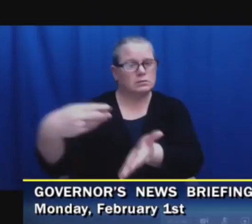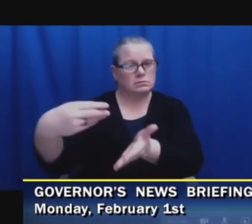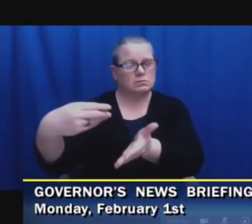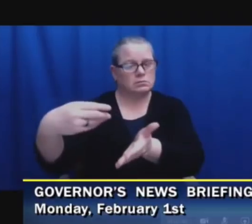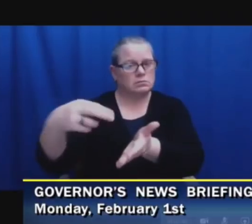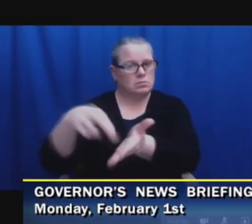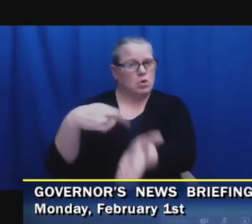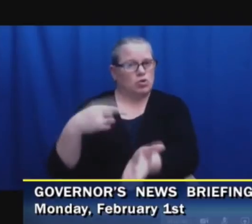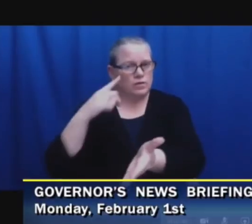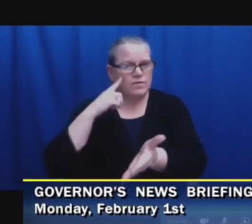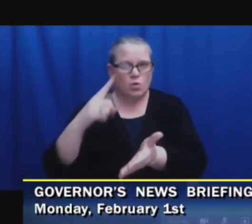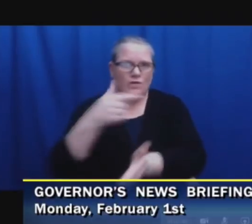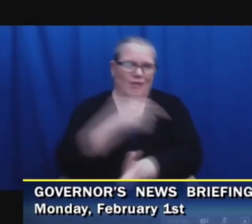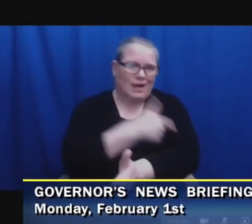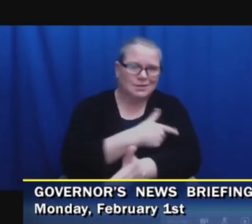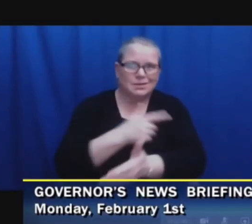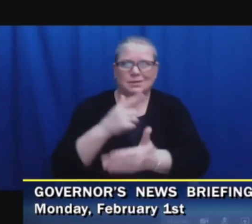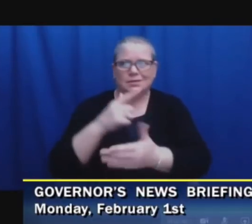sure